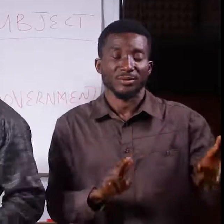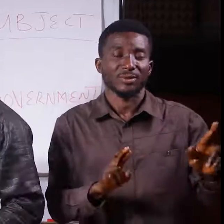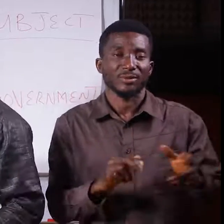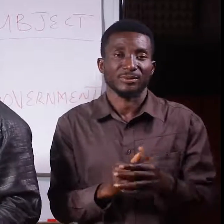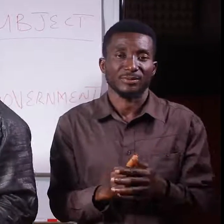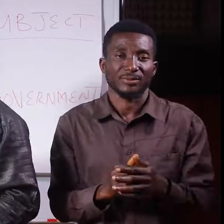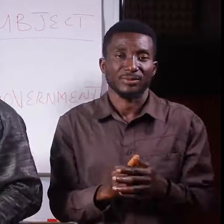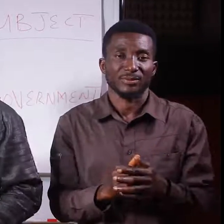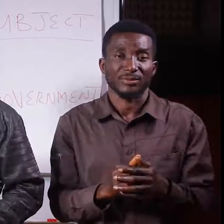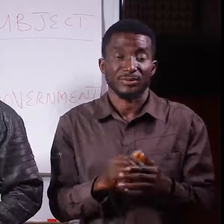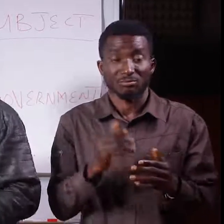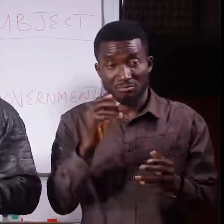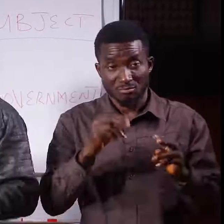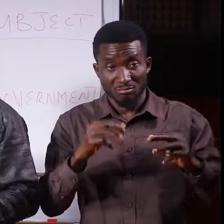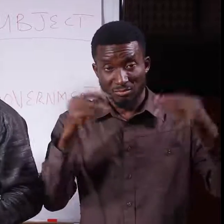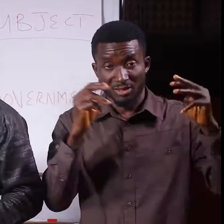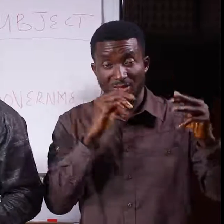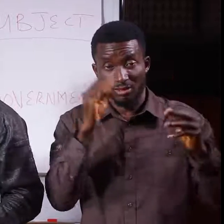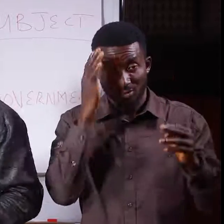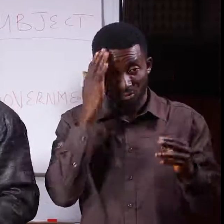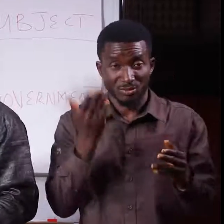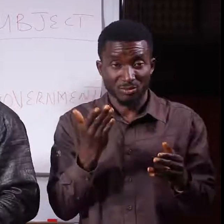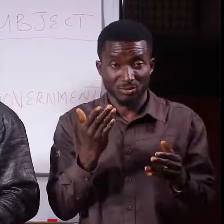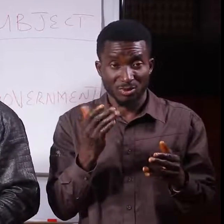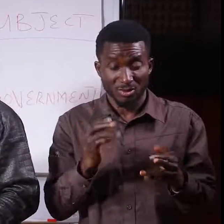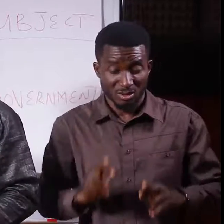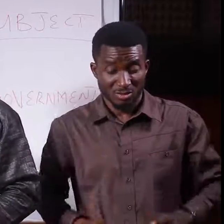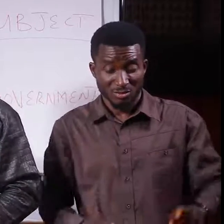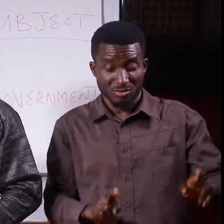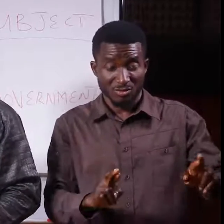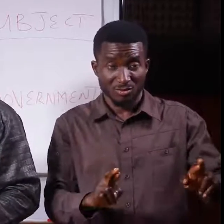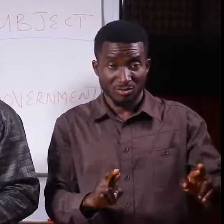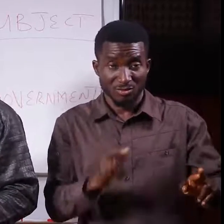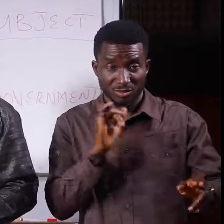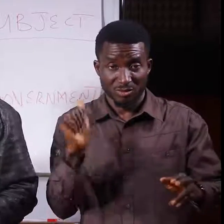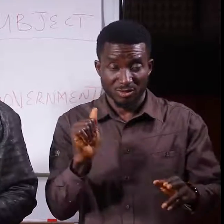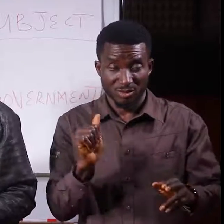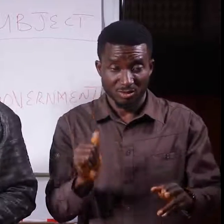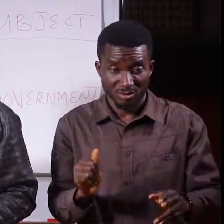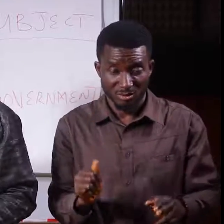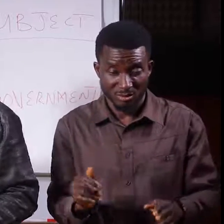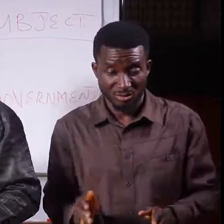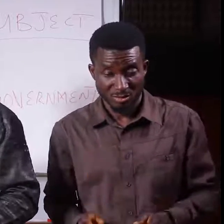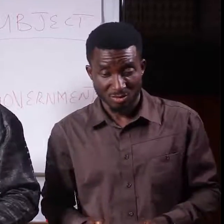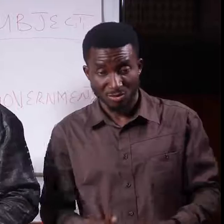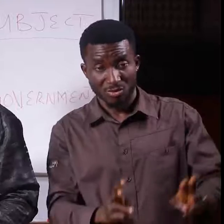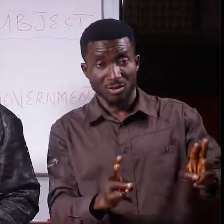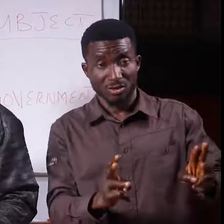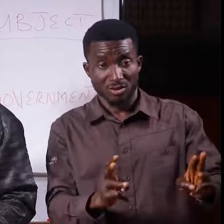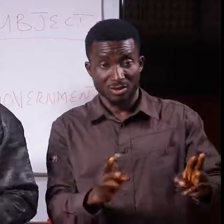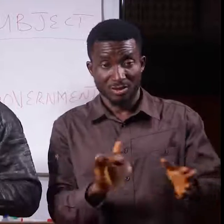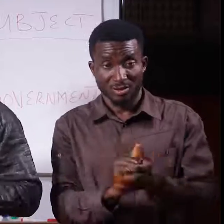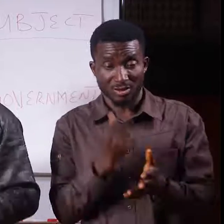know market is well known. A feeder road is a road or a route, smaller roads that are off